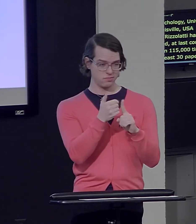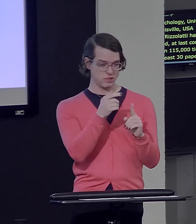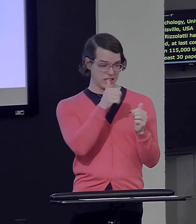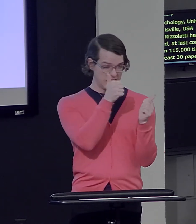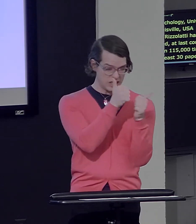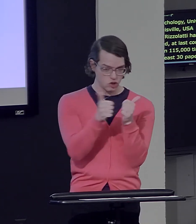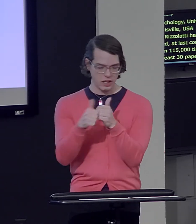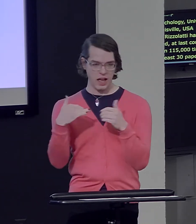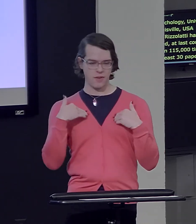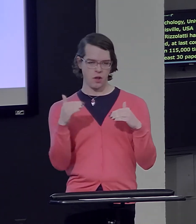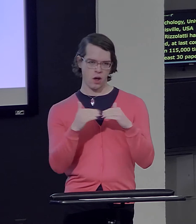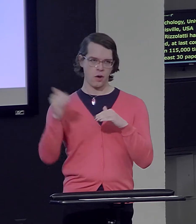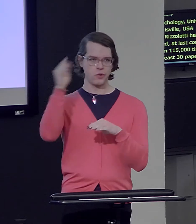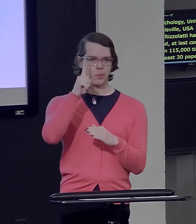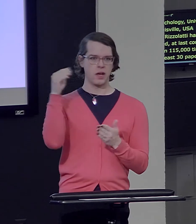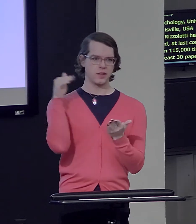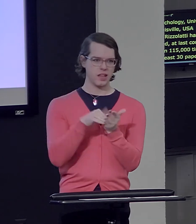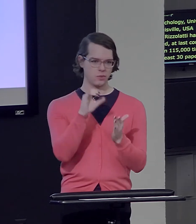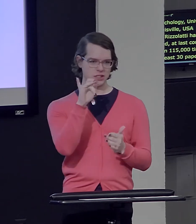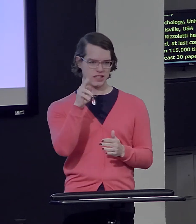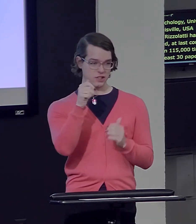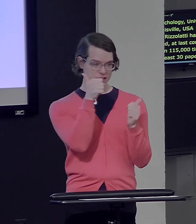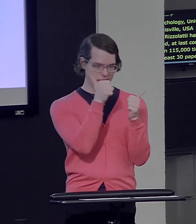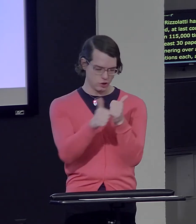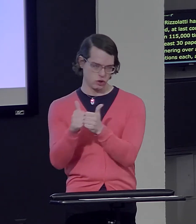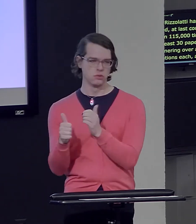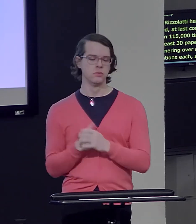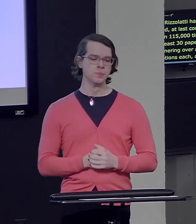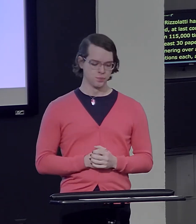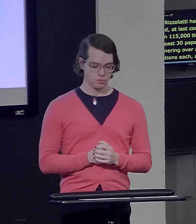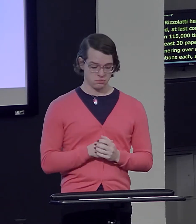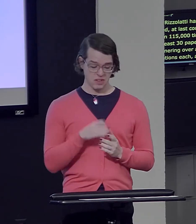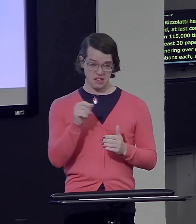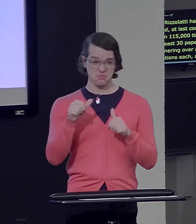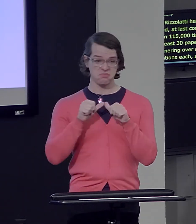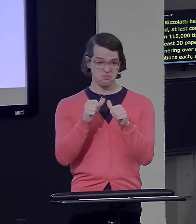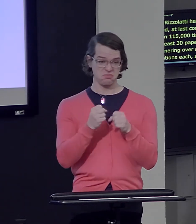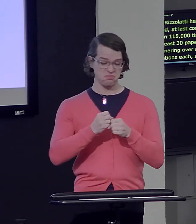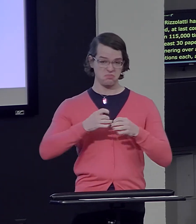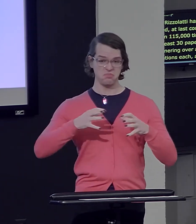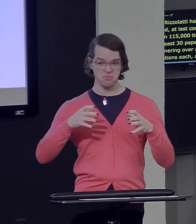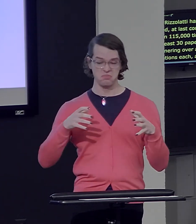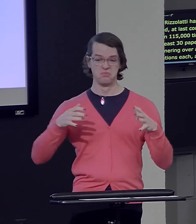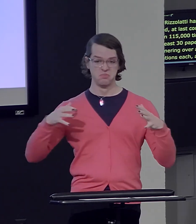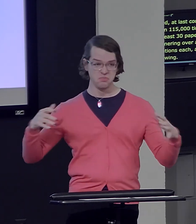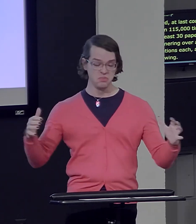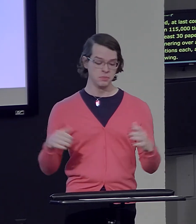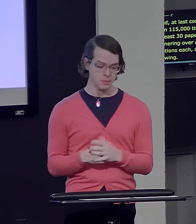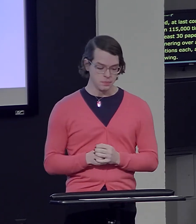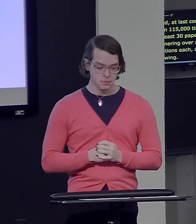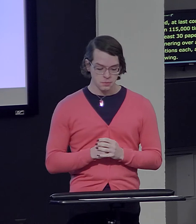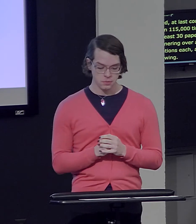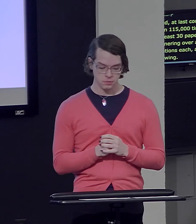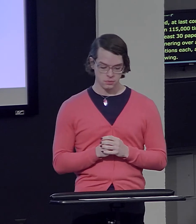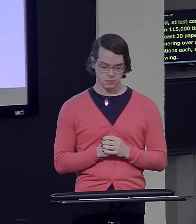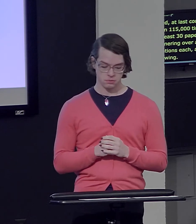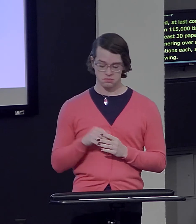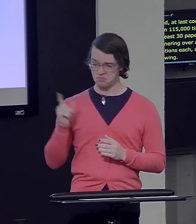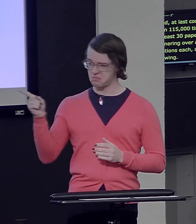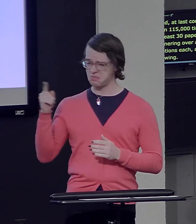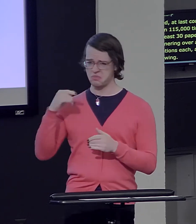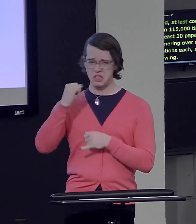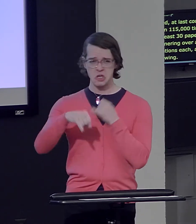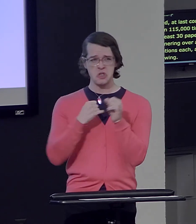30 papers, garnering over 1,000 citations each, and growing.